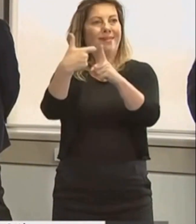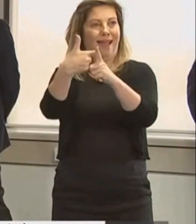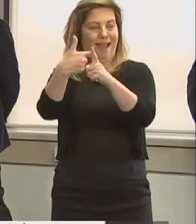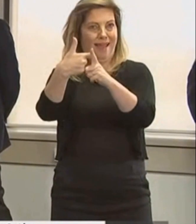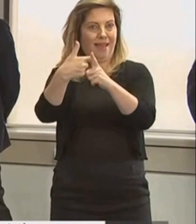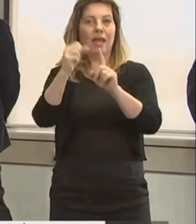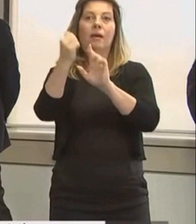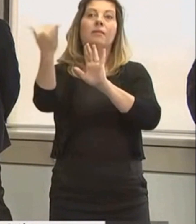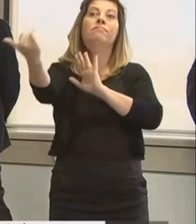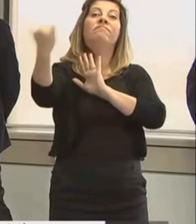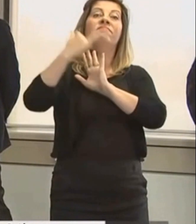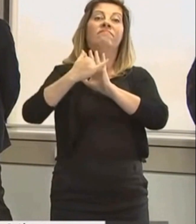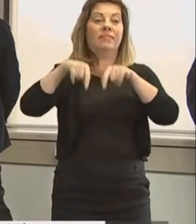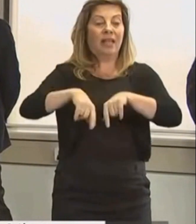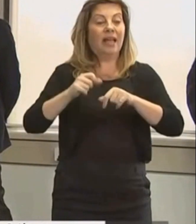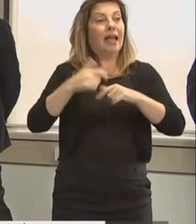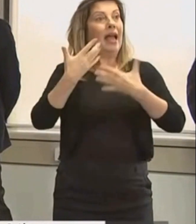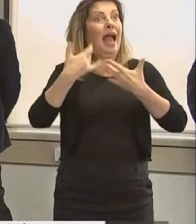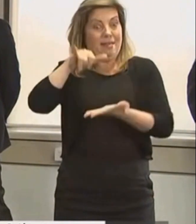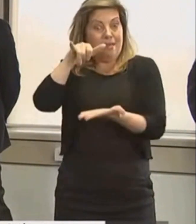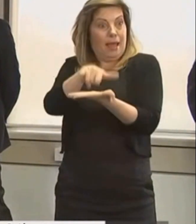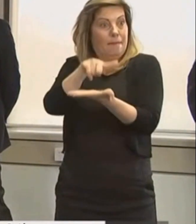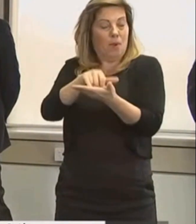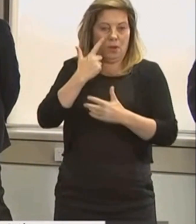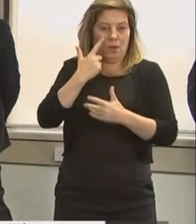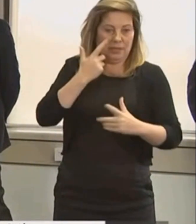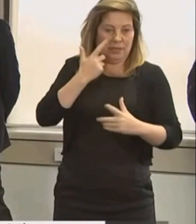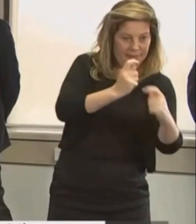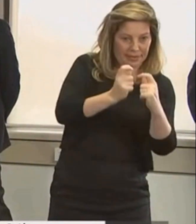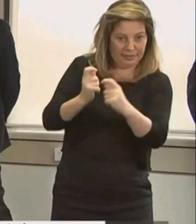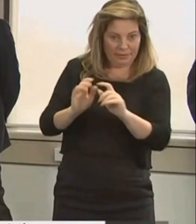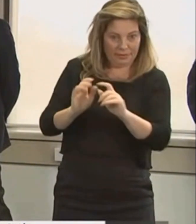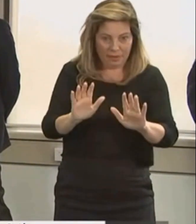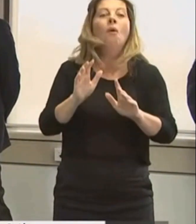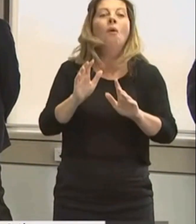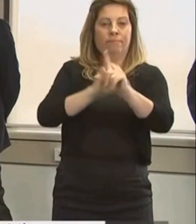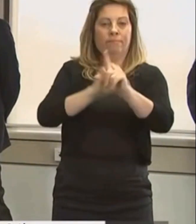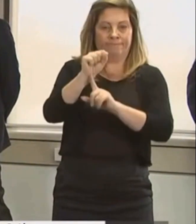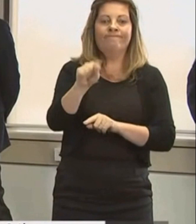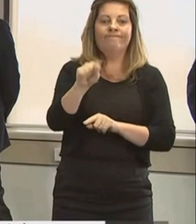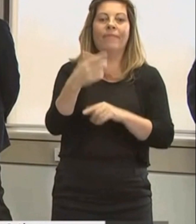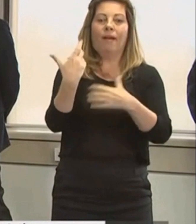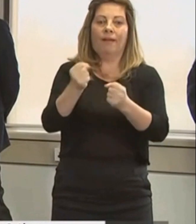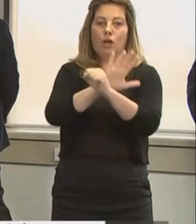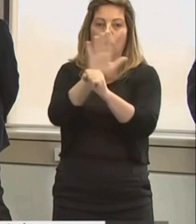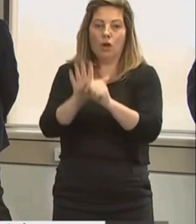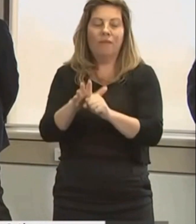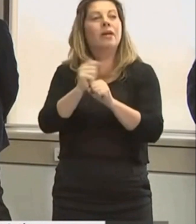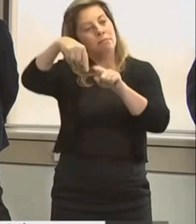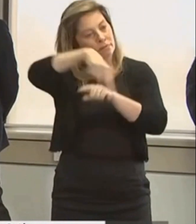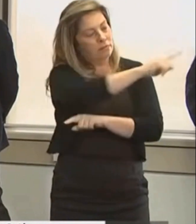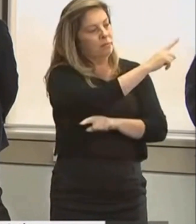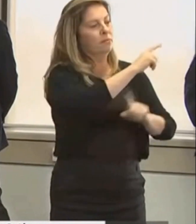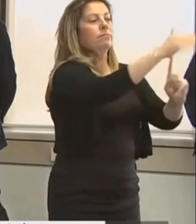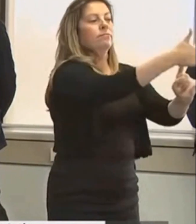Kingdom. She was actually screened by the health screening staff at the airport and tested as a result of